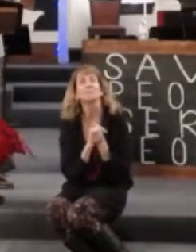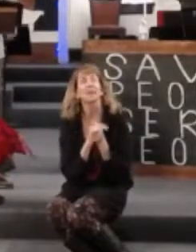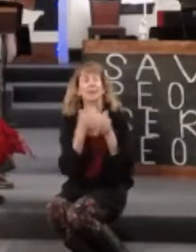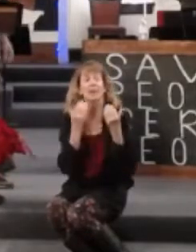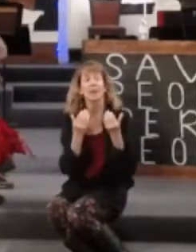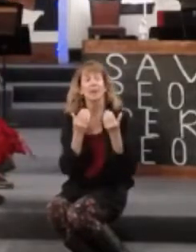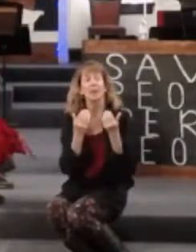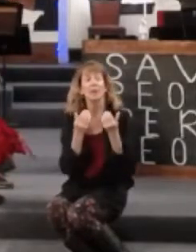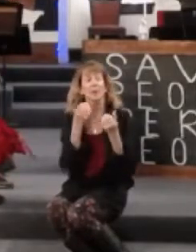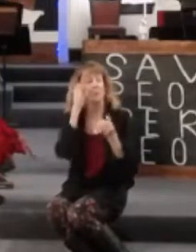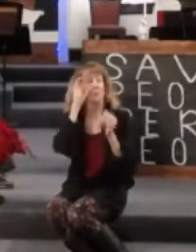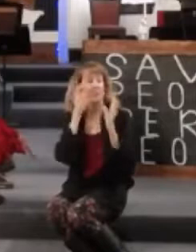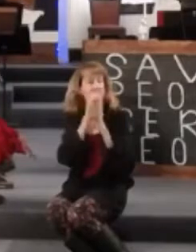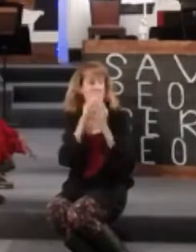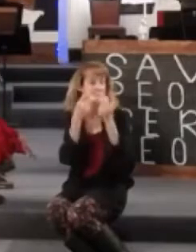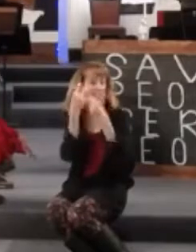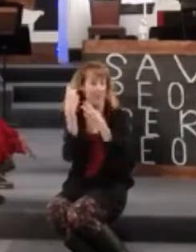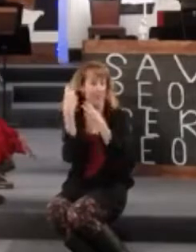this picture up here,